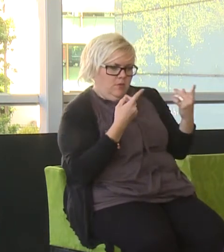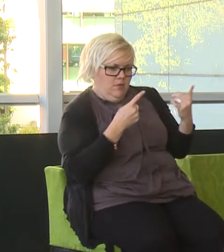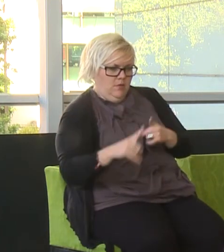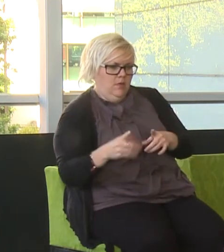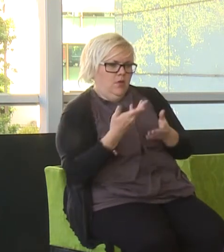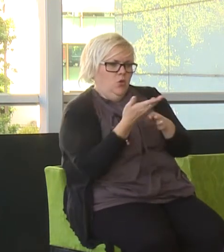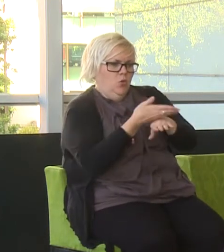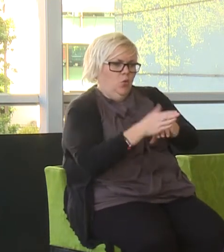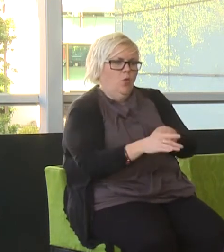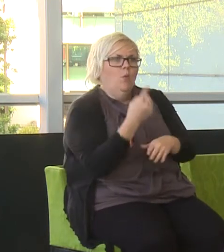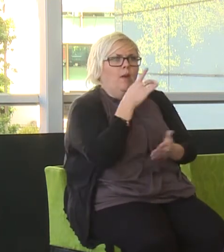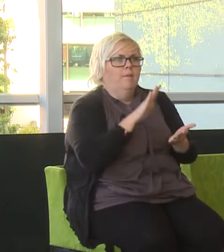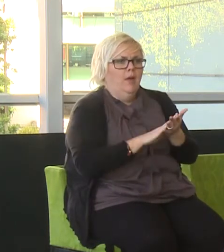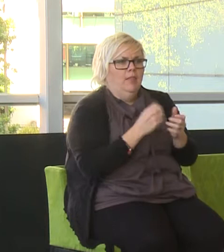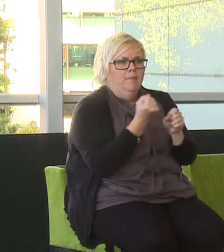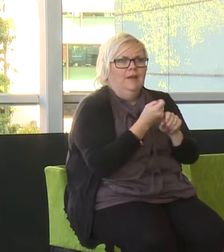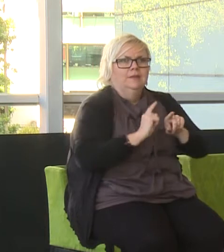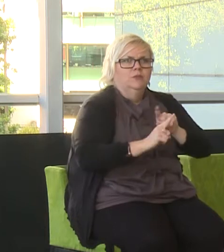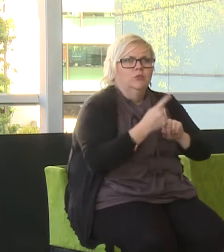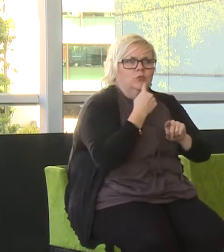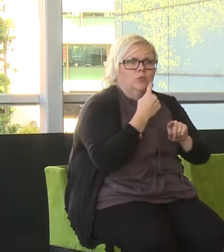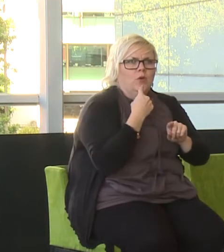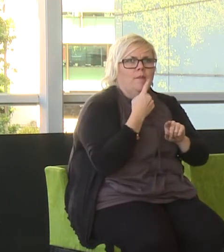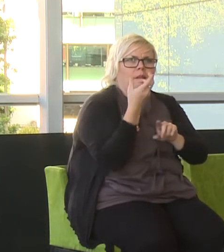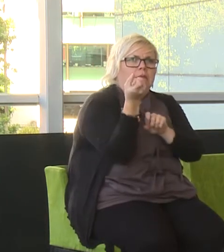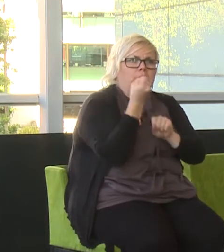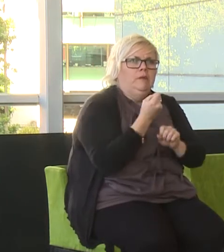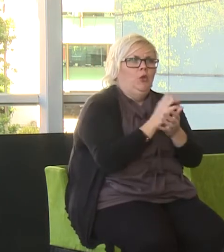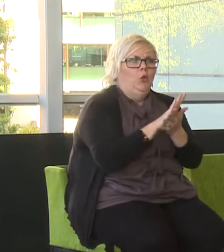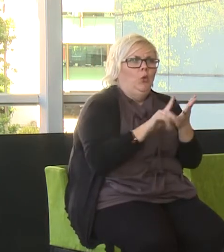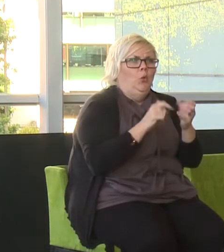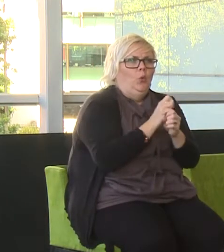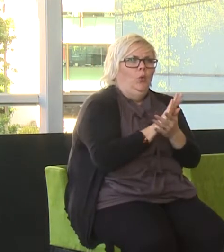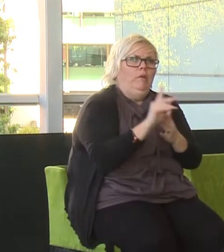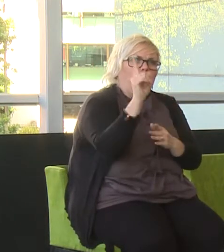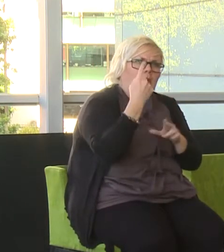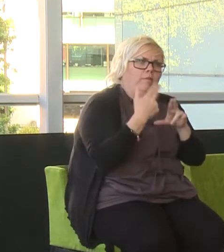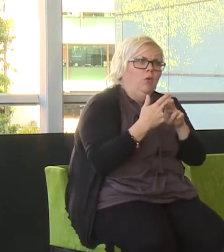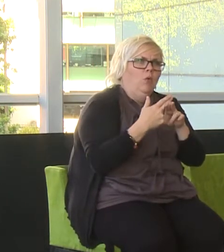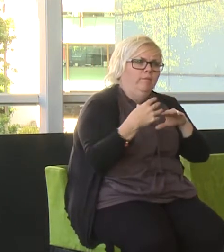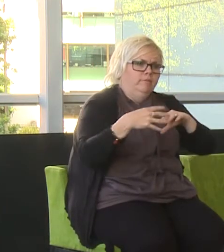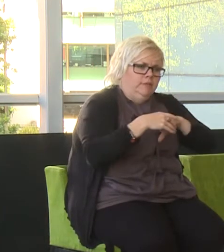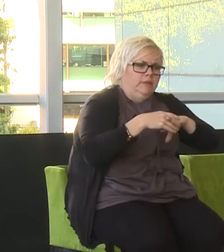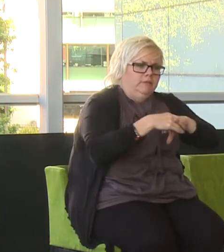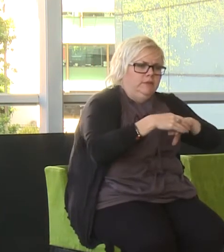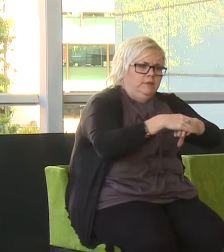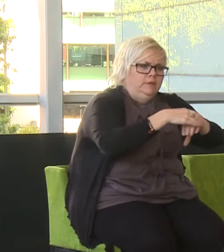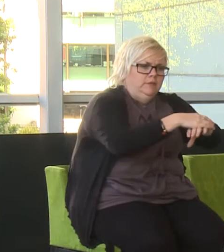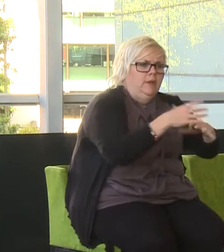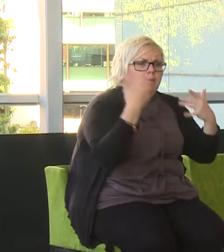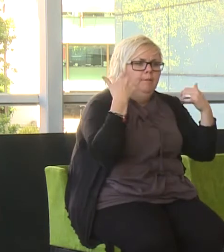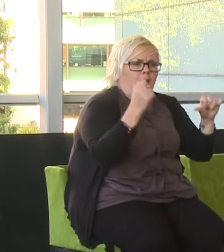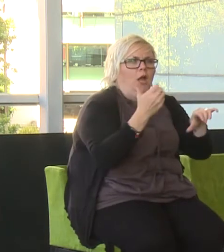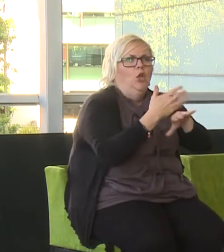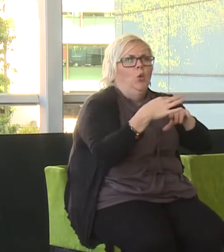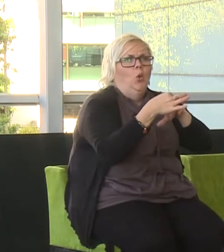a period of a month making prototypes and dragging Hugh in for countless fittings, we eventually unveiled his new claws, which were